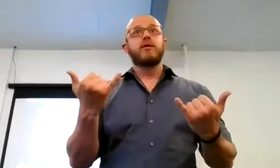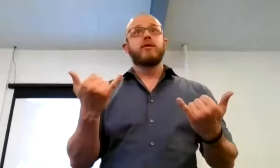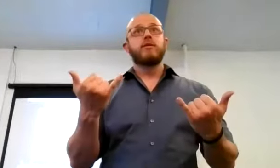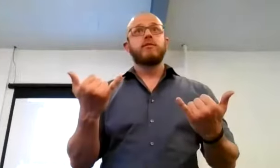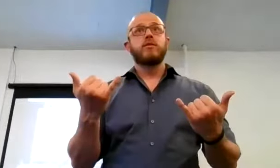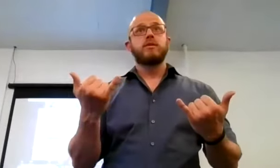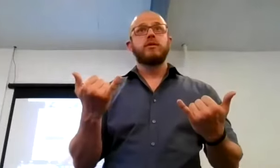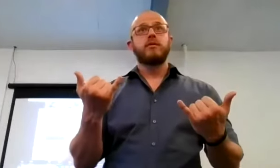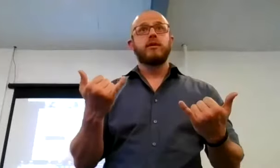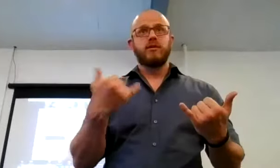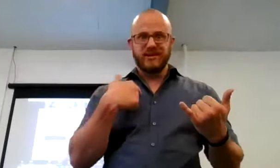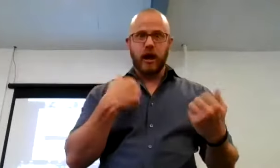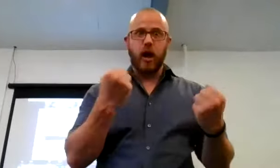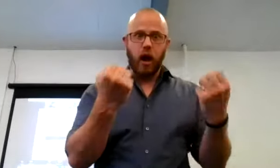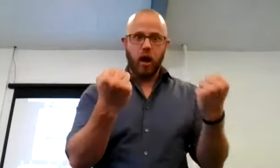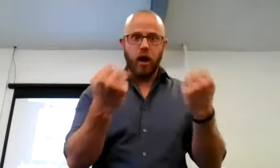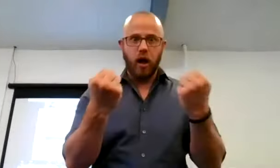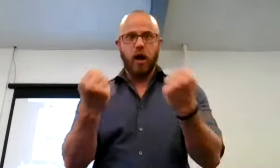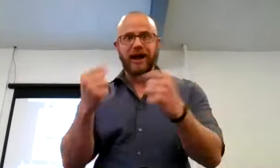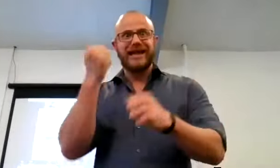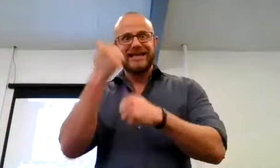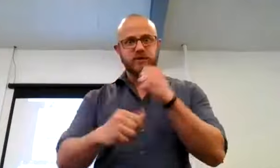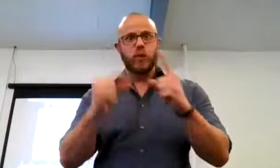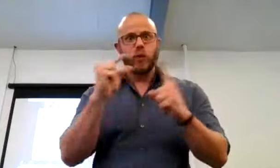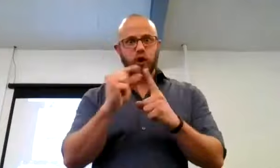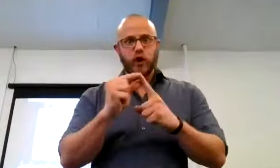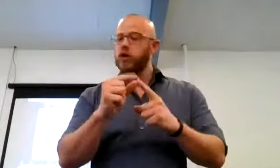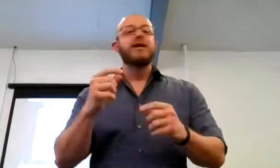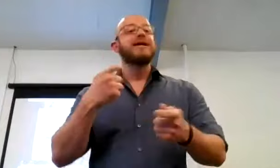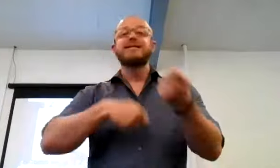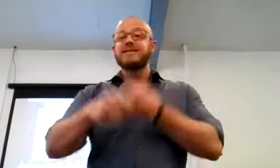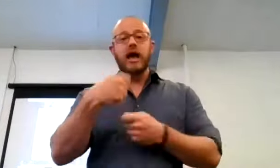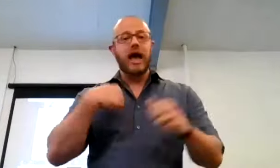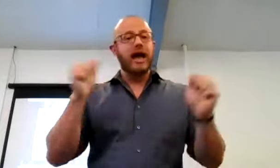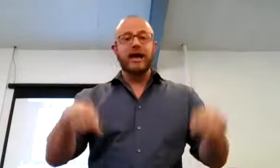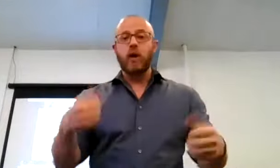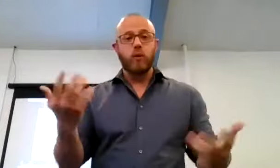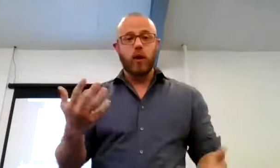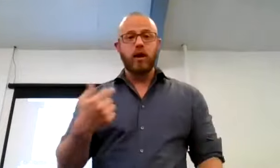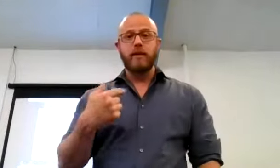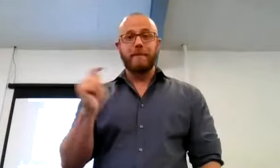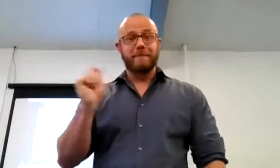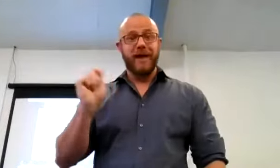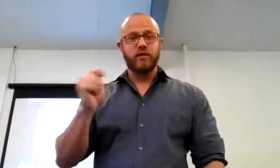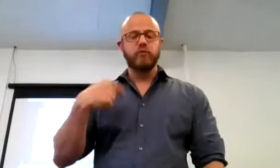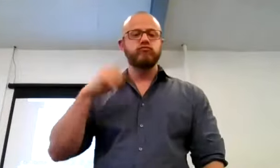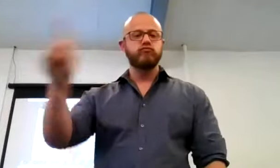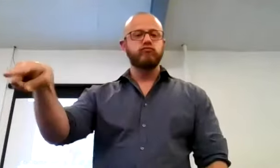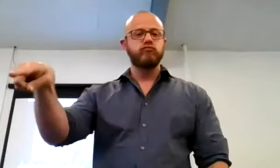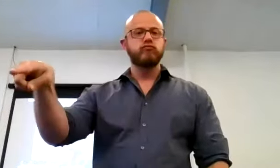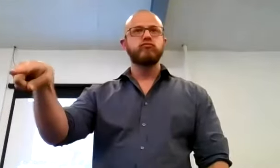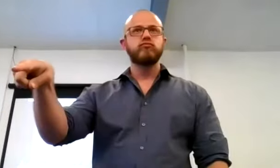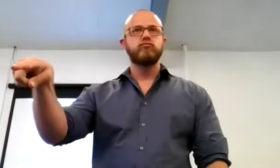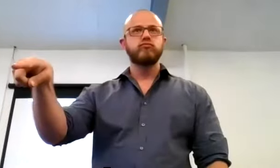I am going to the bathroom. That's a lot to sign. Each word, no, I can replace it with bathroom, I'm going.